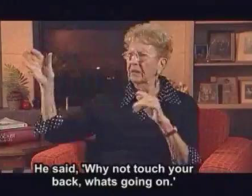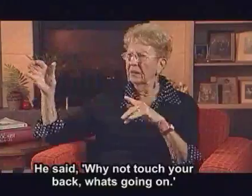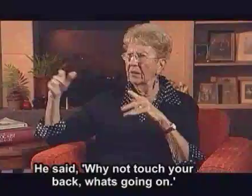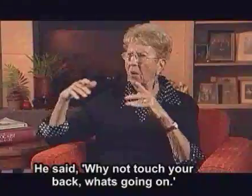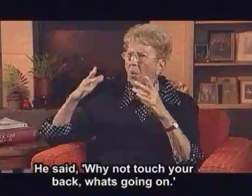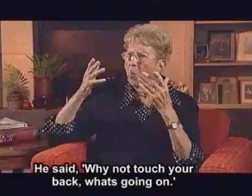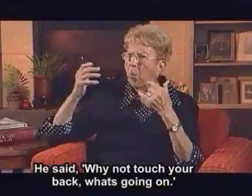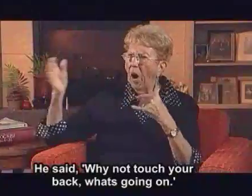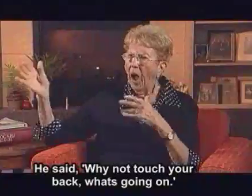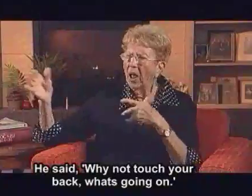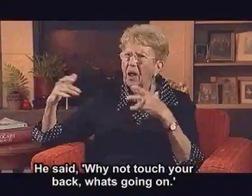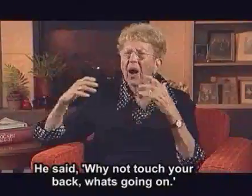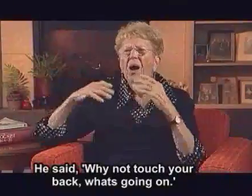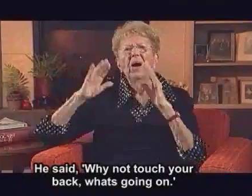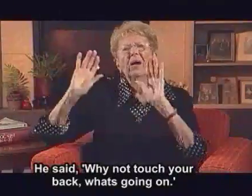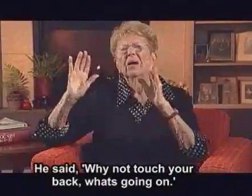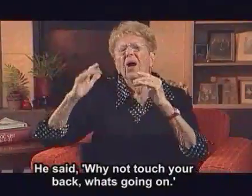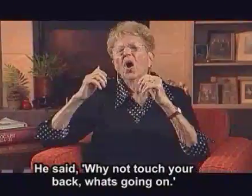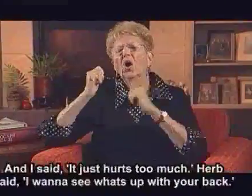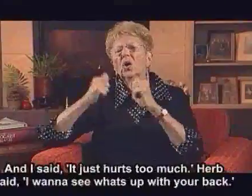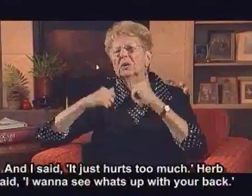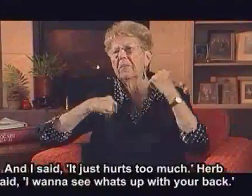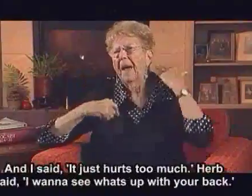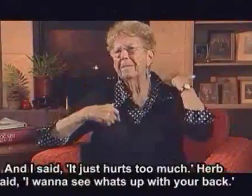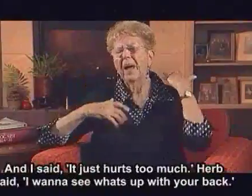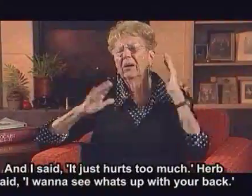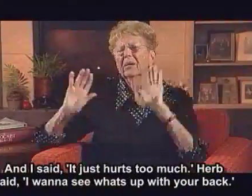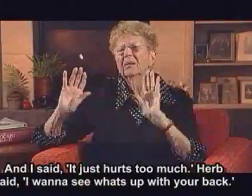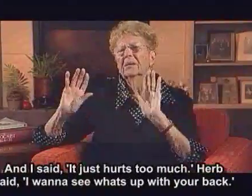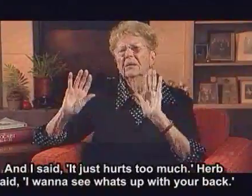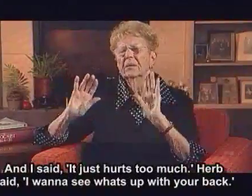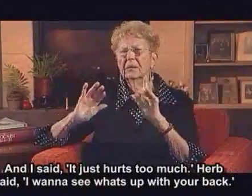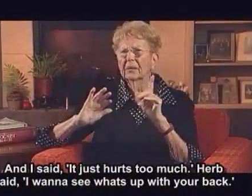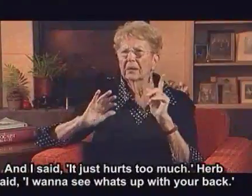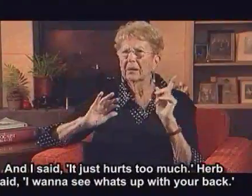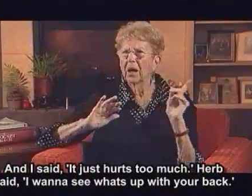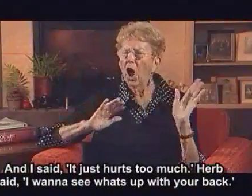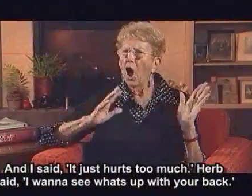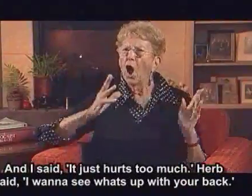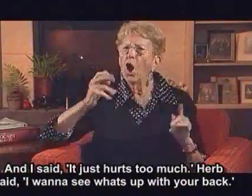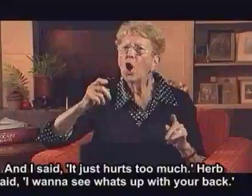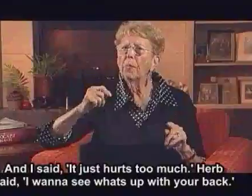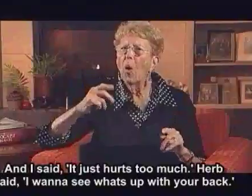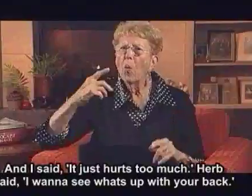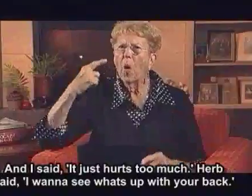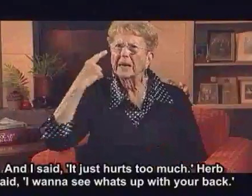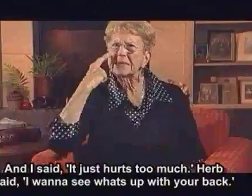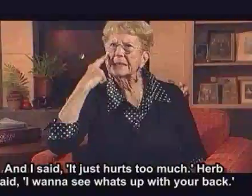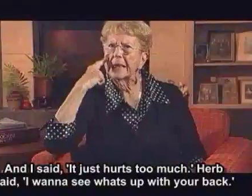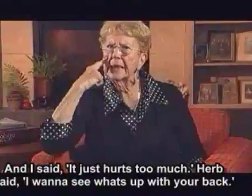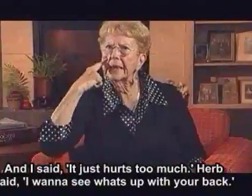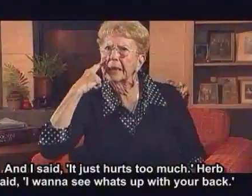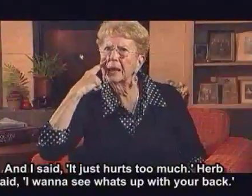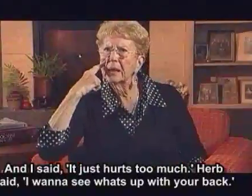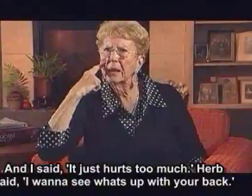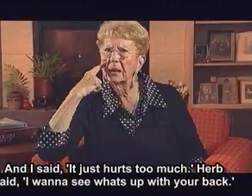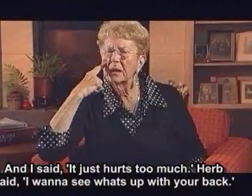And he said, why not touch your back? What's going on? And I said, it just hurts too much. Herb said, I want to see what's up with your